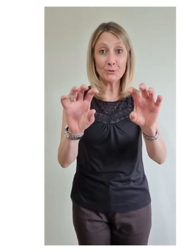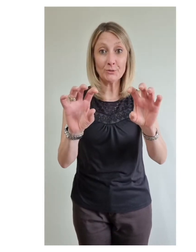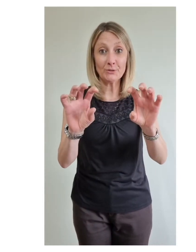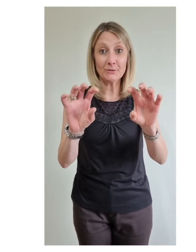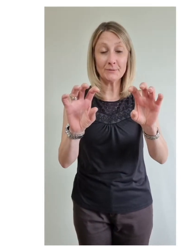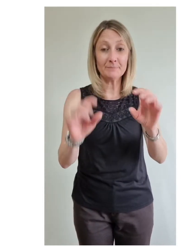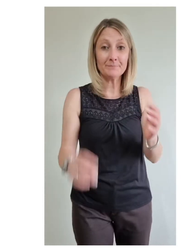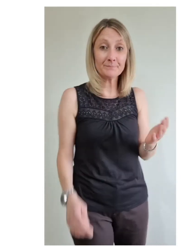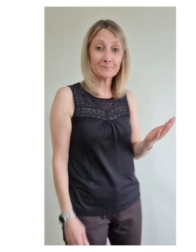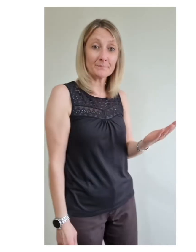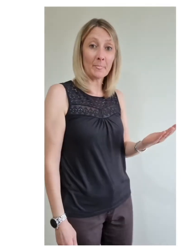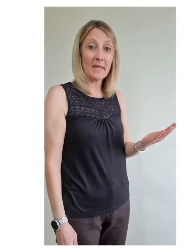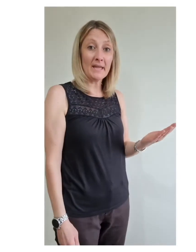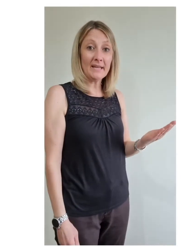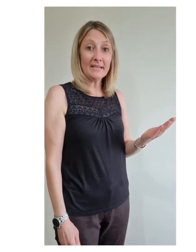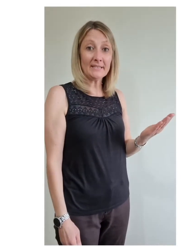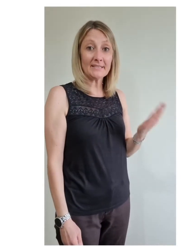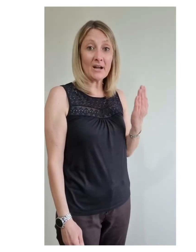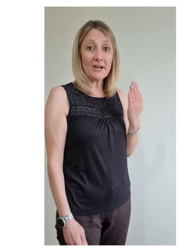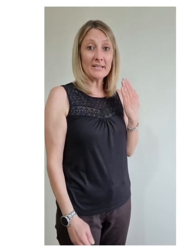dinosaur.